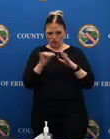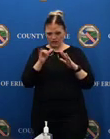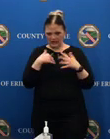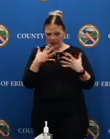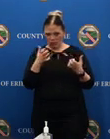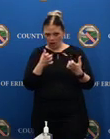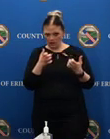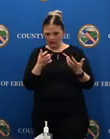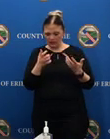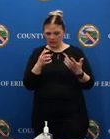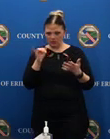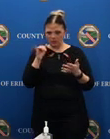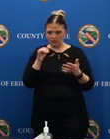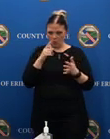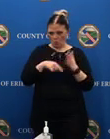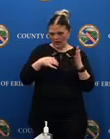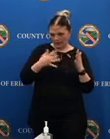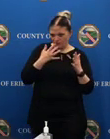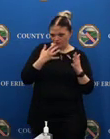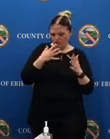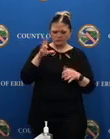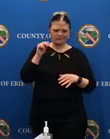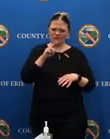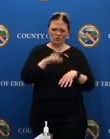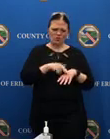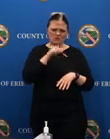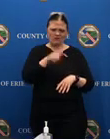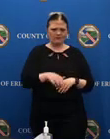wanted, and was it what I would have preferred? Of course